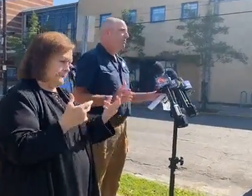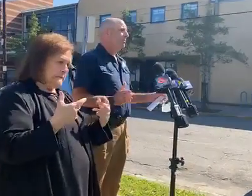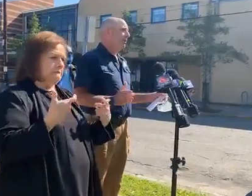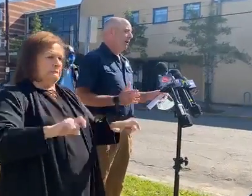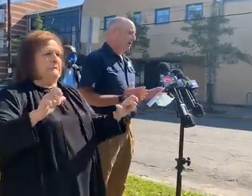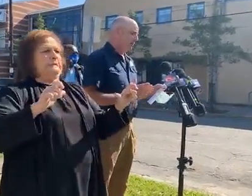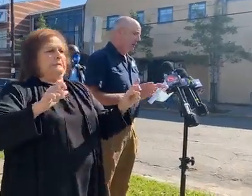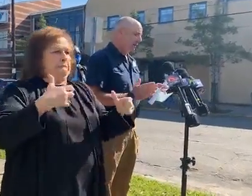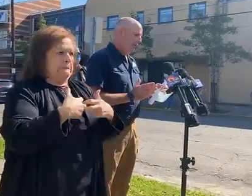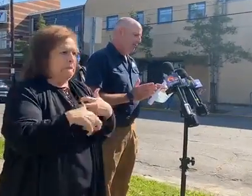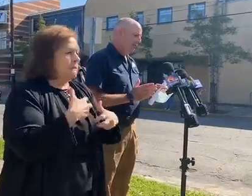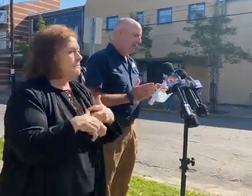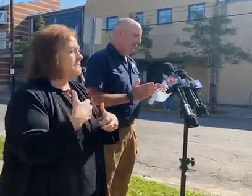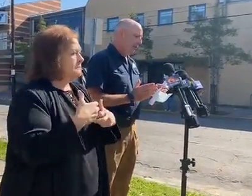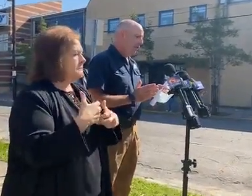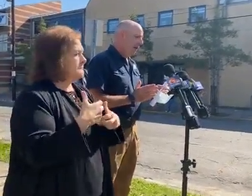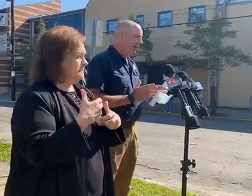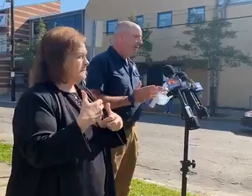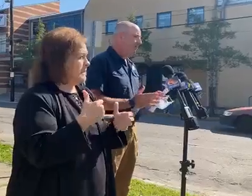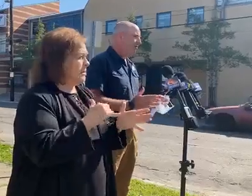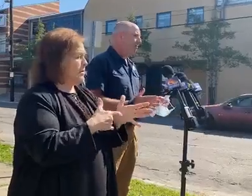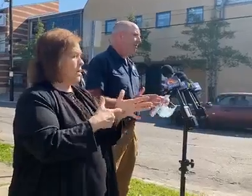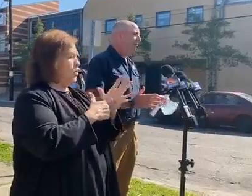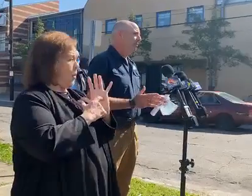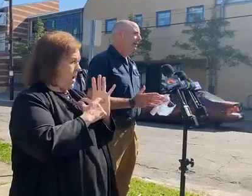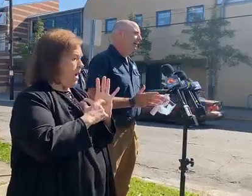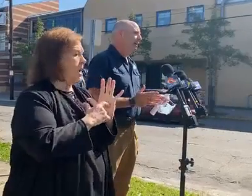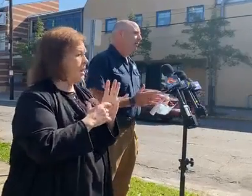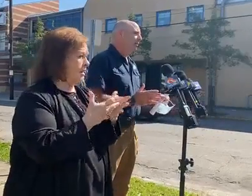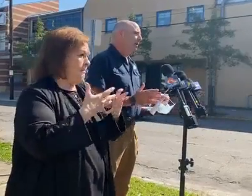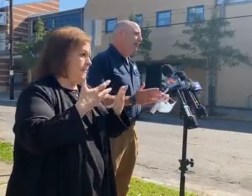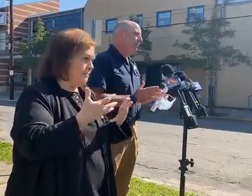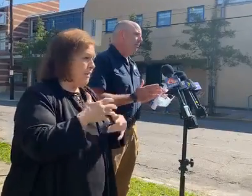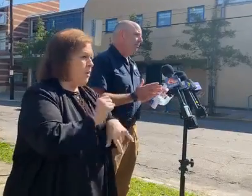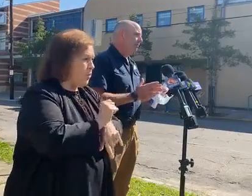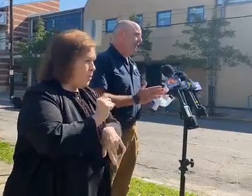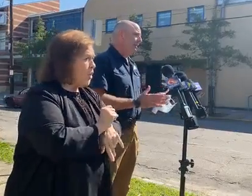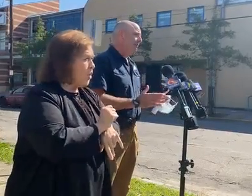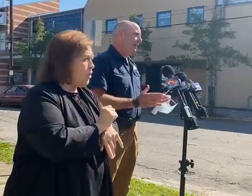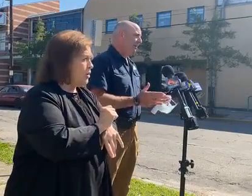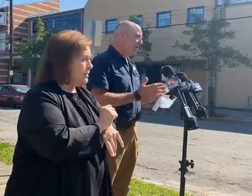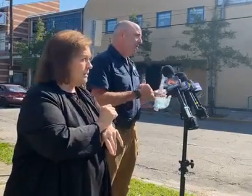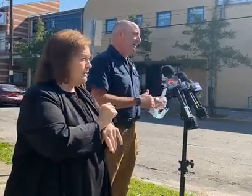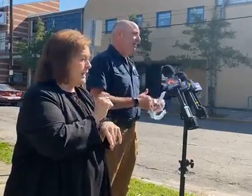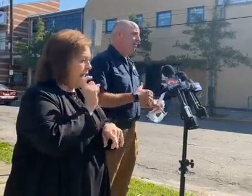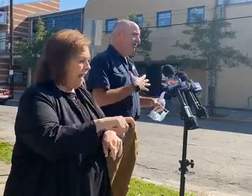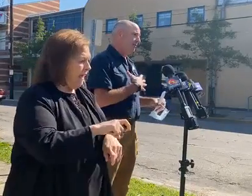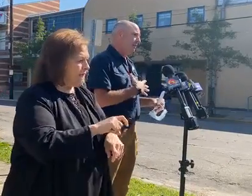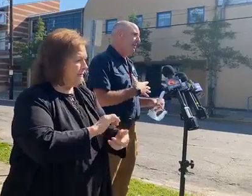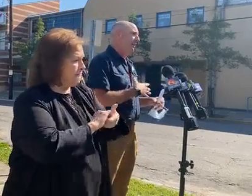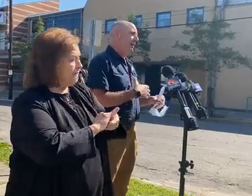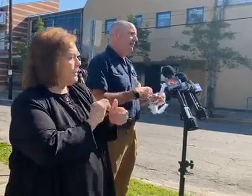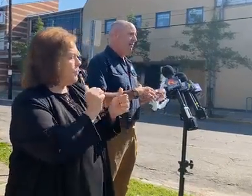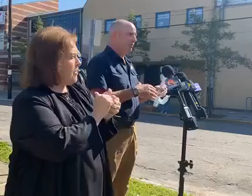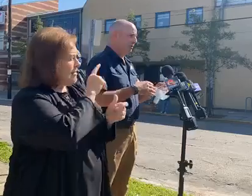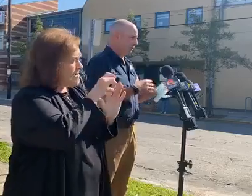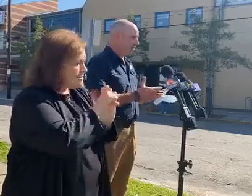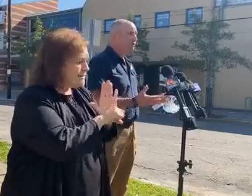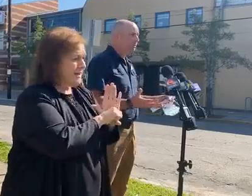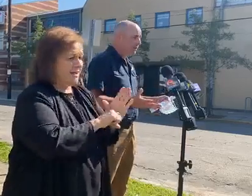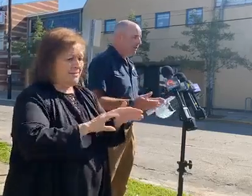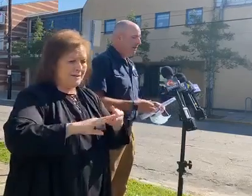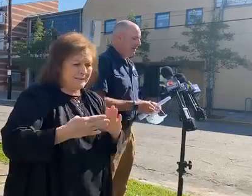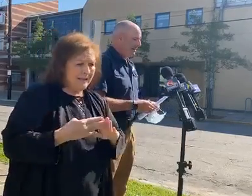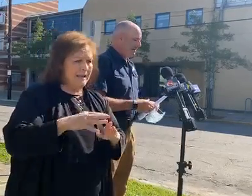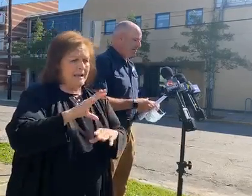issue. It's requiring maximum effort right now at both the state level and locally here with the city and the